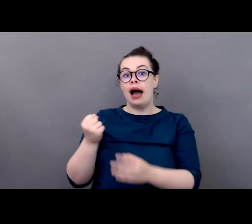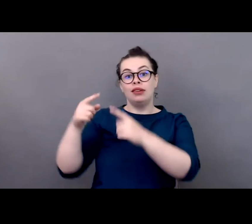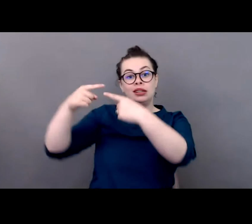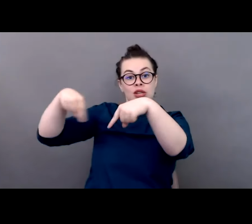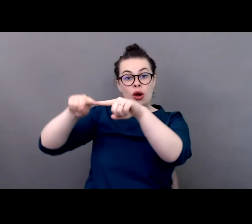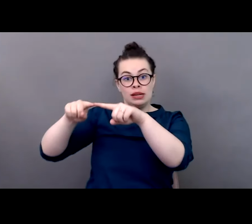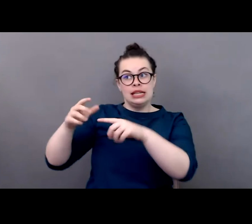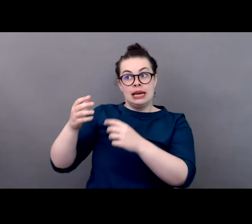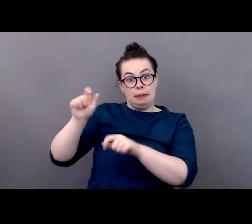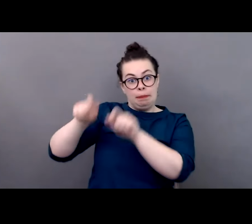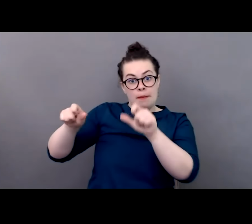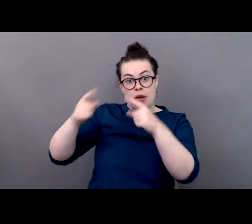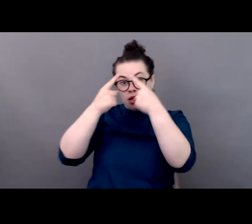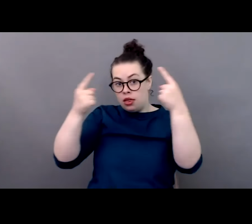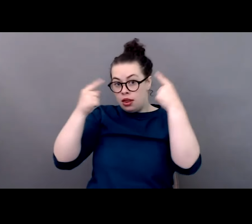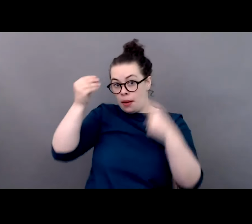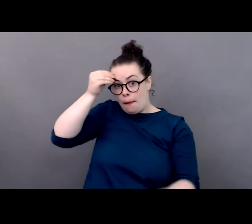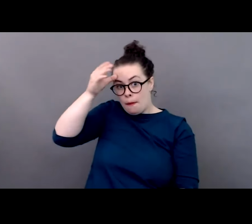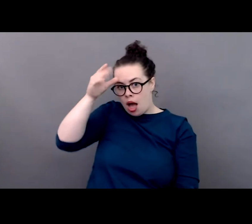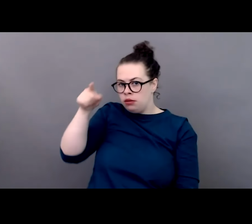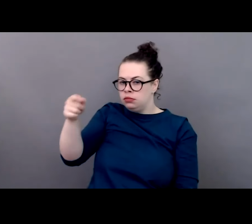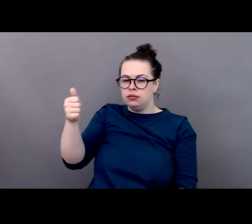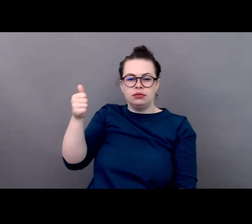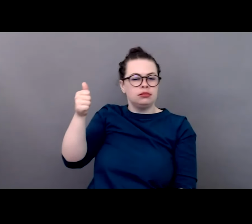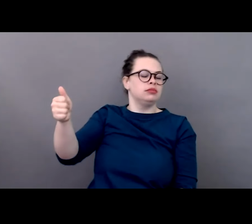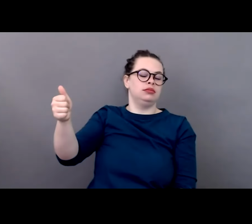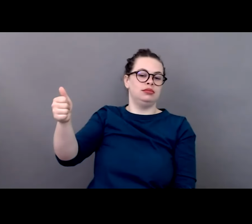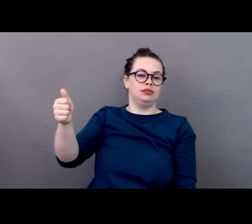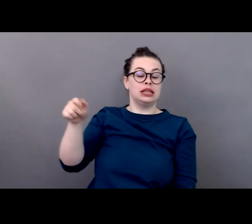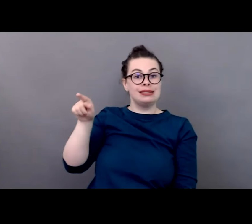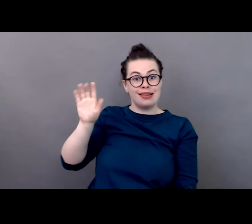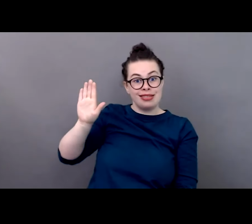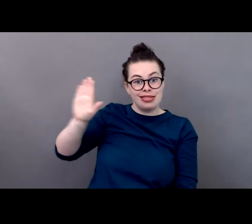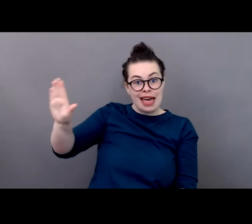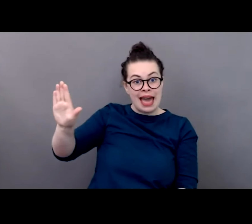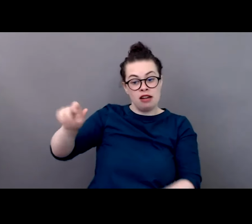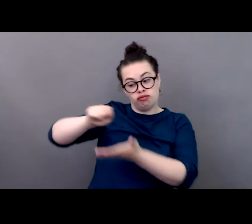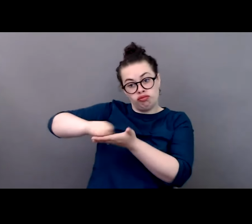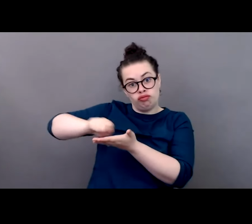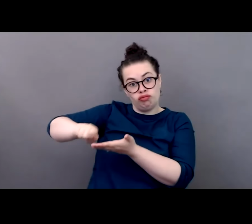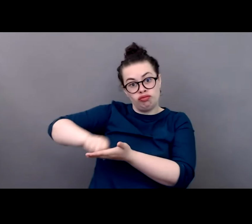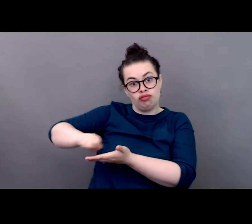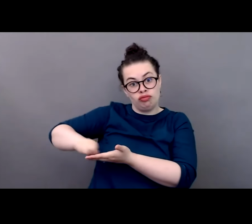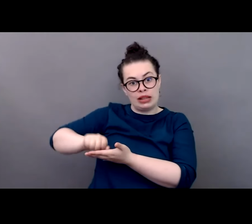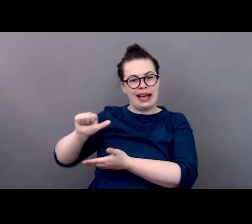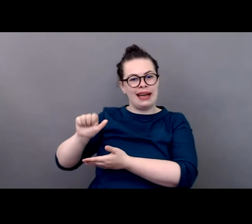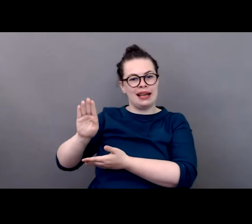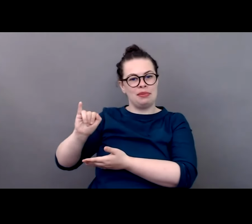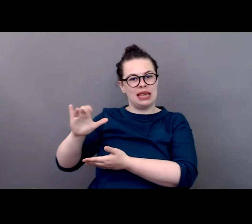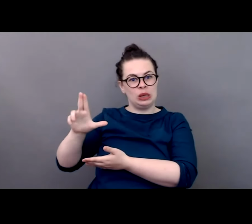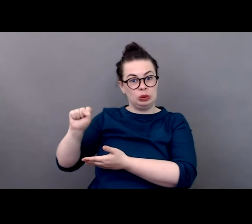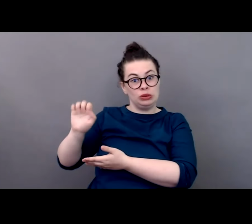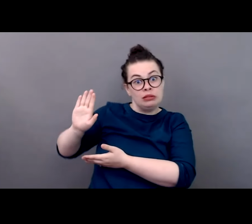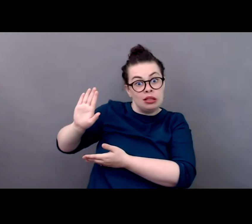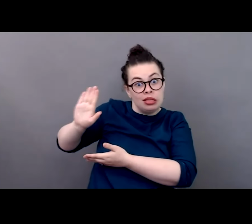that regard. So their intervention was cited by the CRPD committee, and at the end we had a very